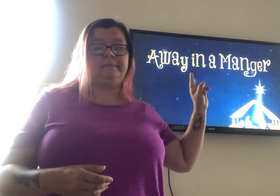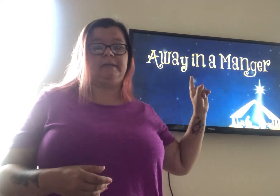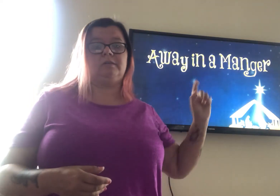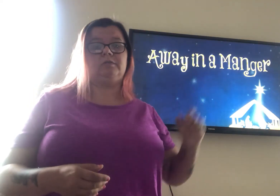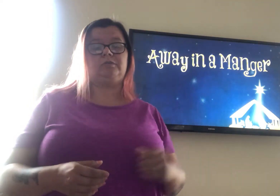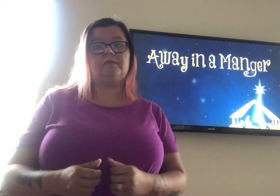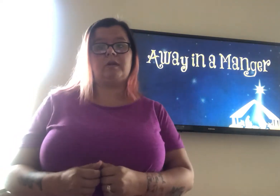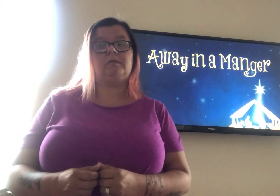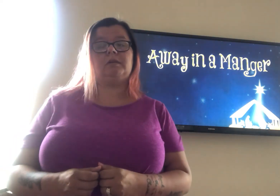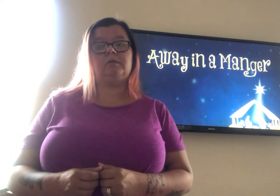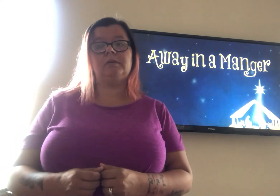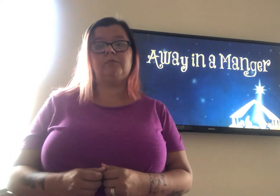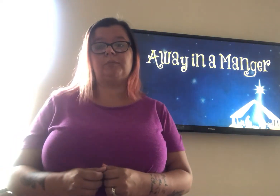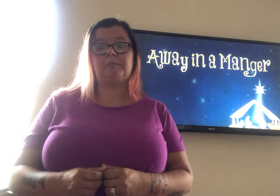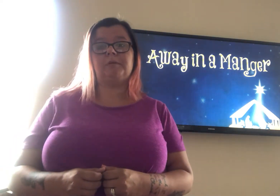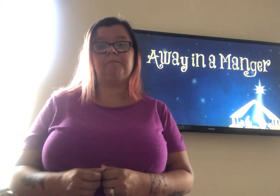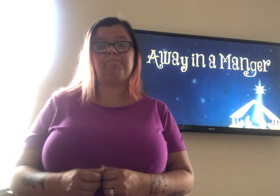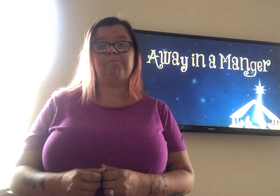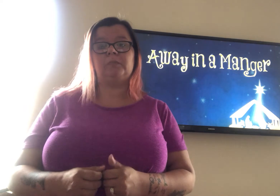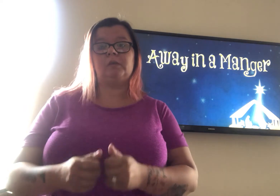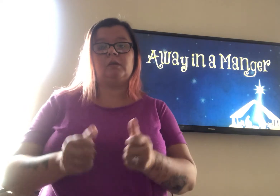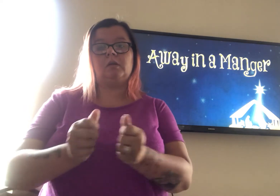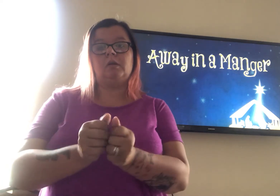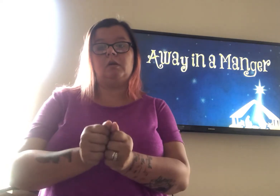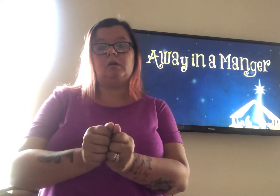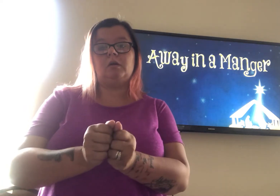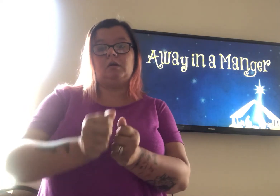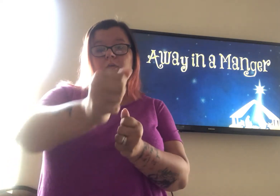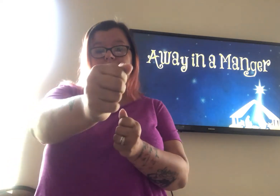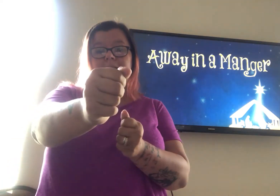me so you can follow along if remember them. Away.